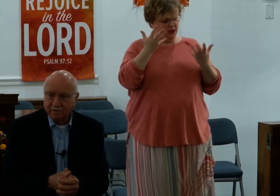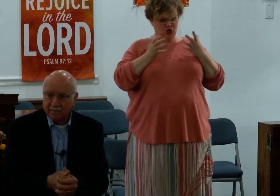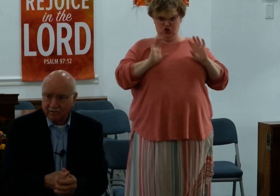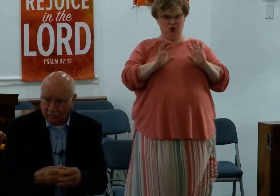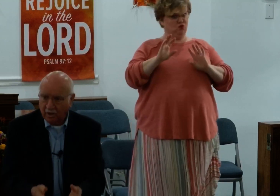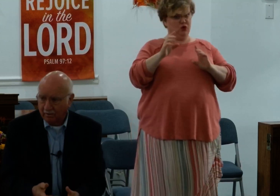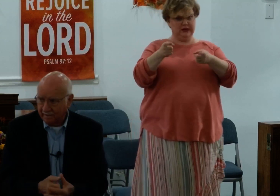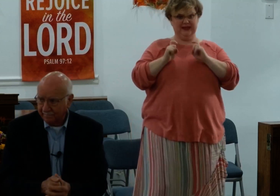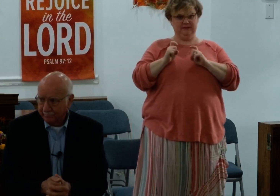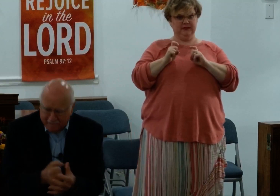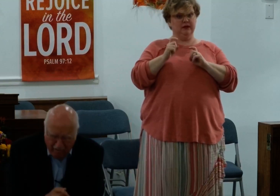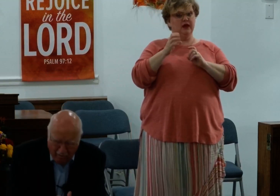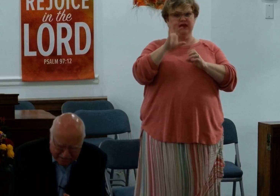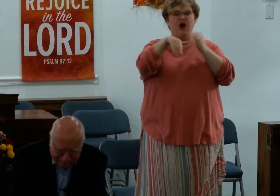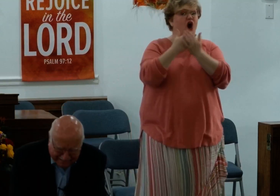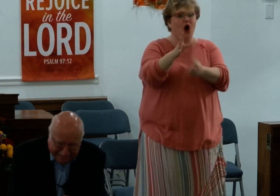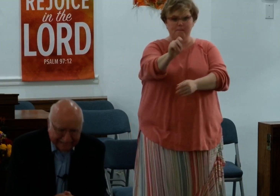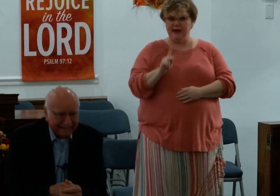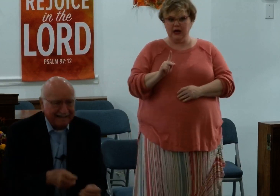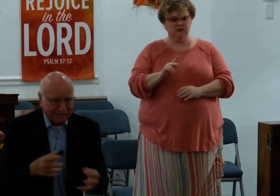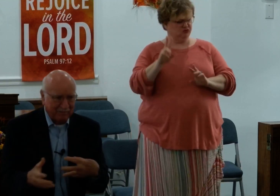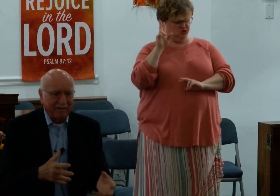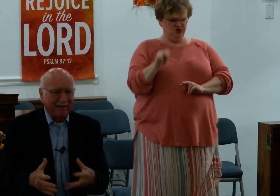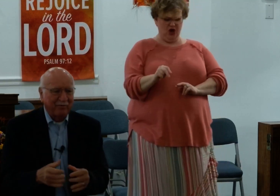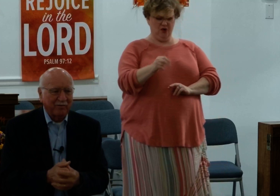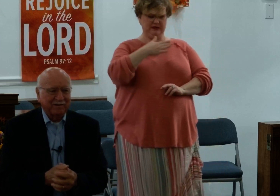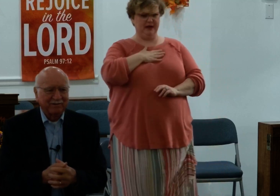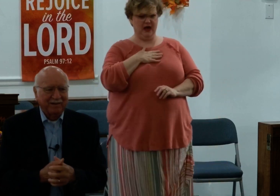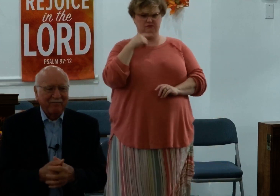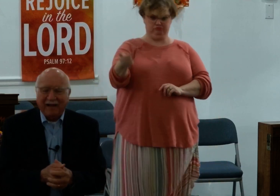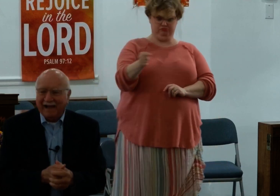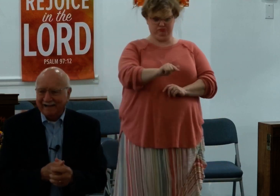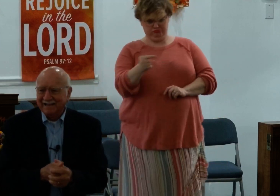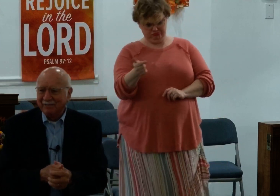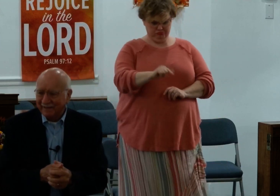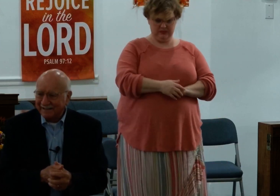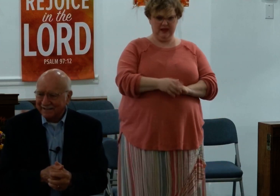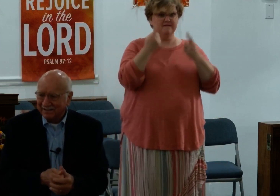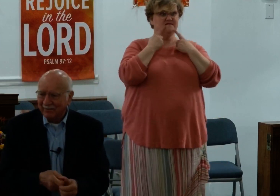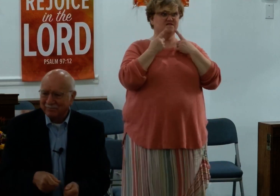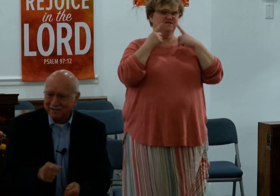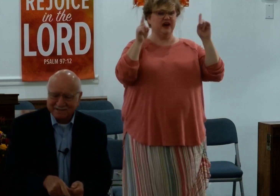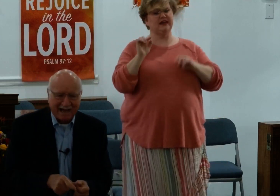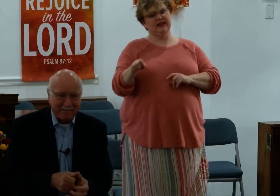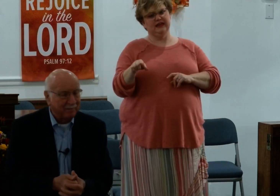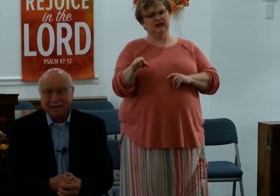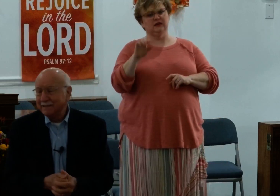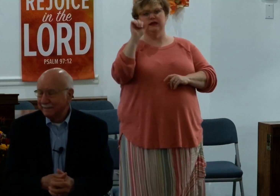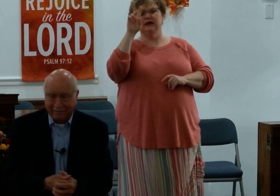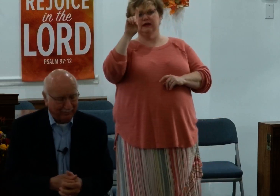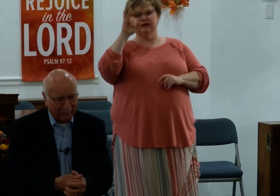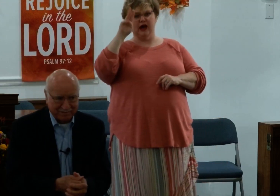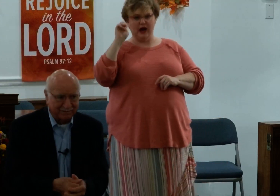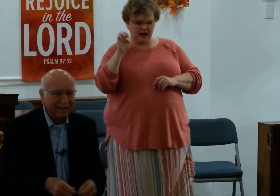dime, then give me the whole dollar back. No, it's mine. And just went back and forth until finally he relented, you know, and put his dime in, but he